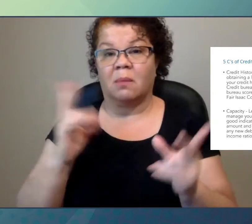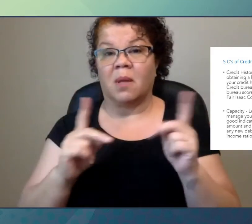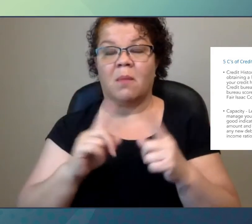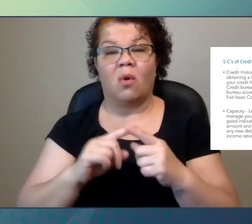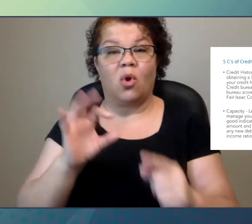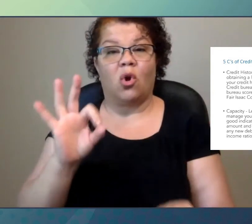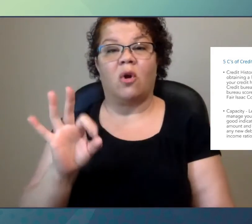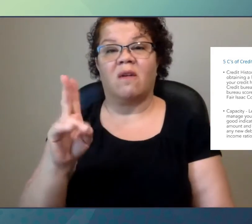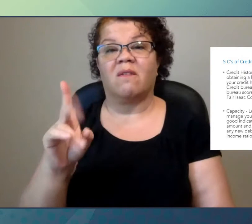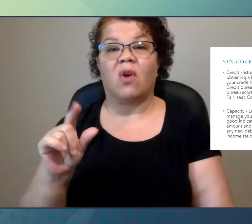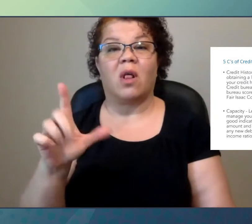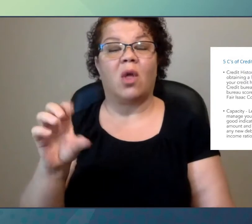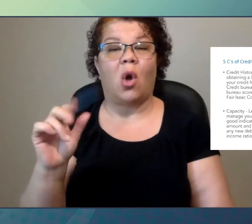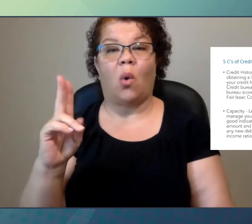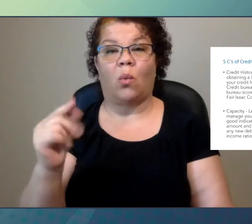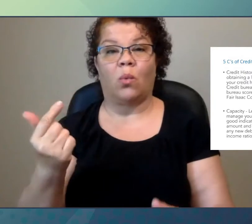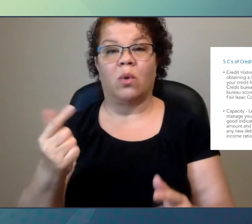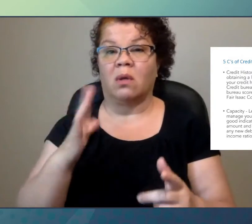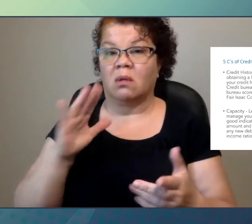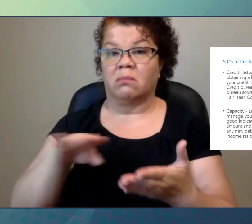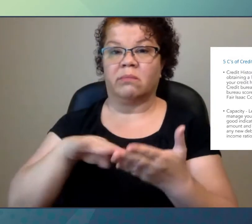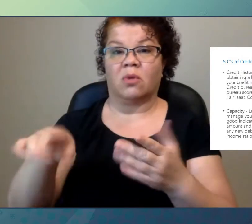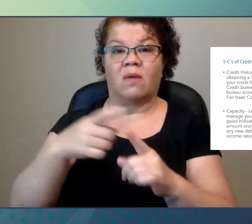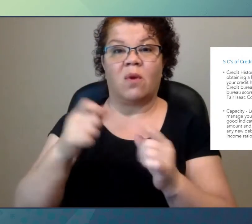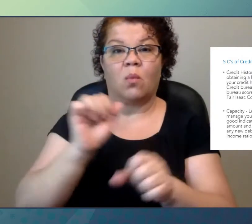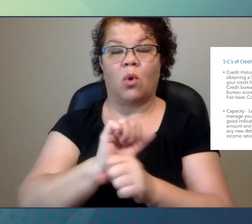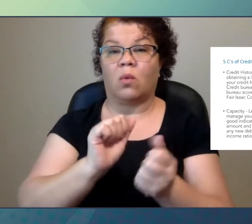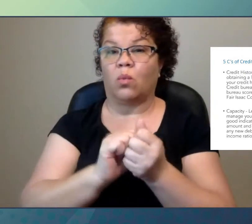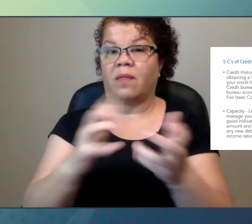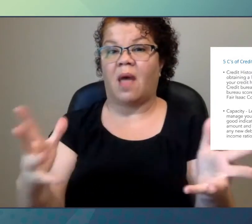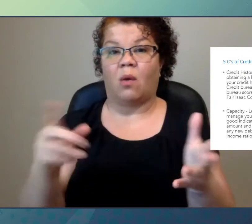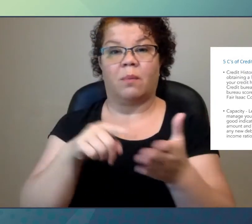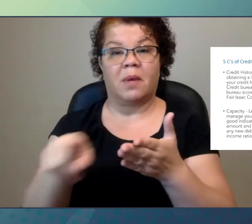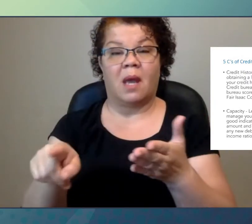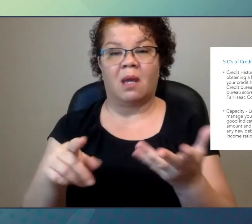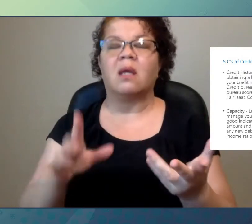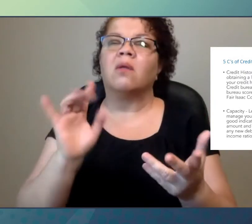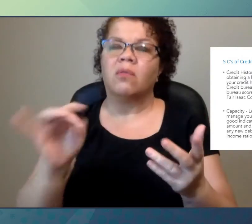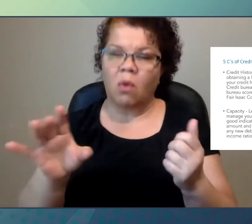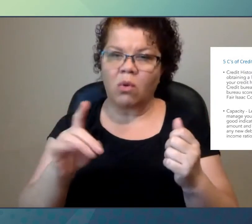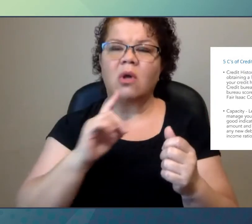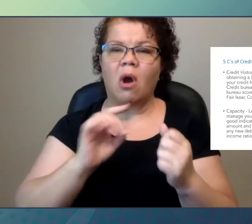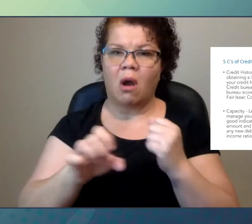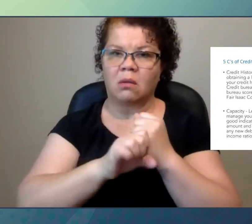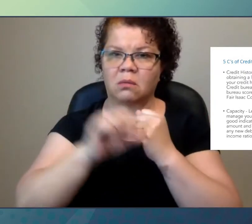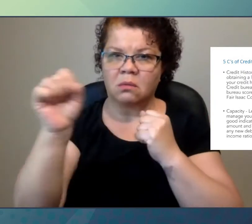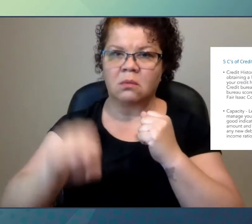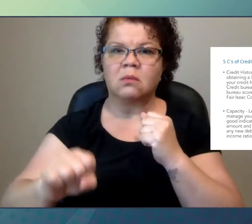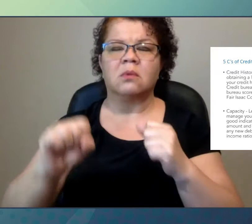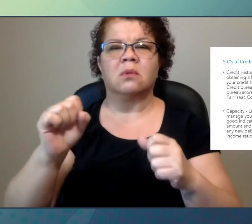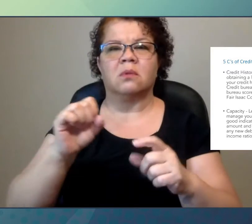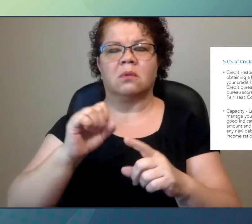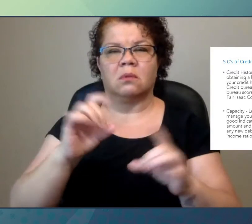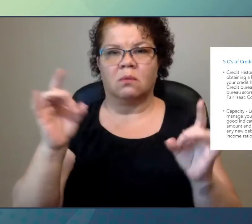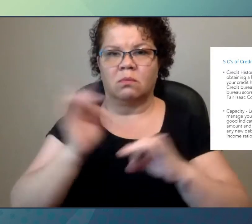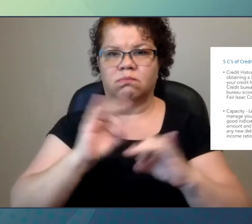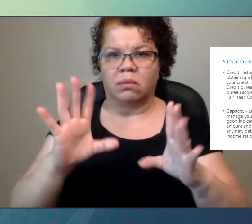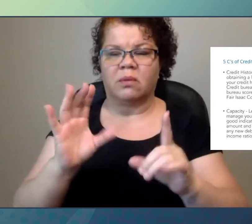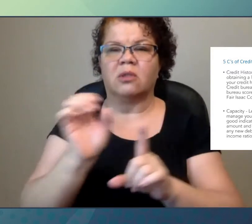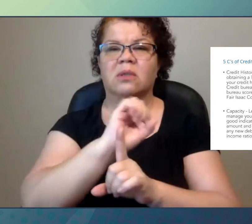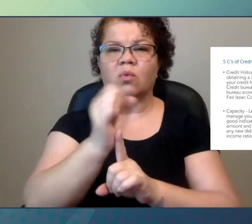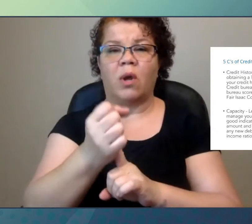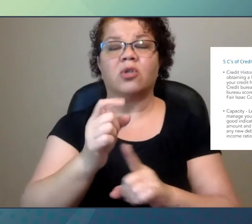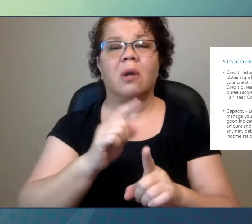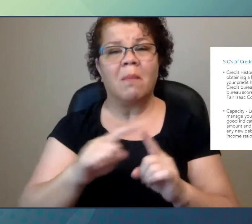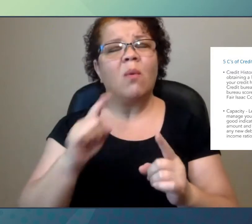weren't getting payments, but those are extreme circumstances, and there are options out there. Once, you own a